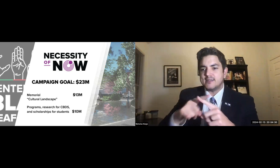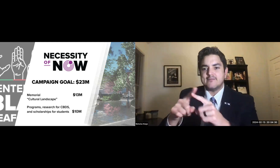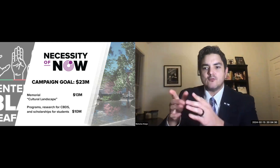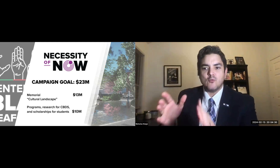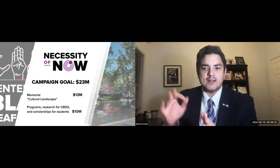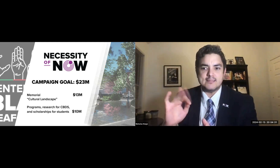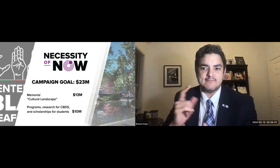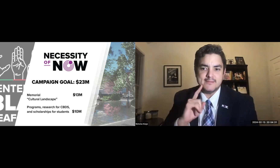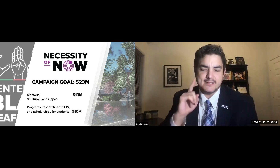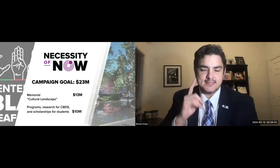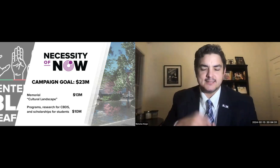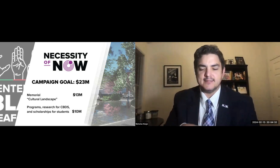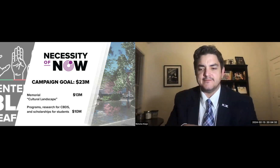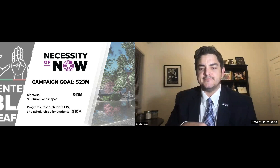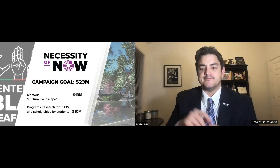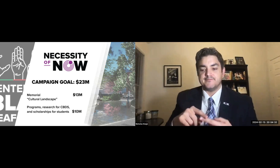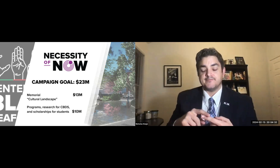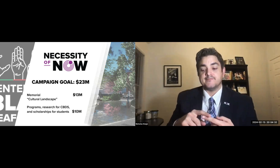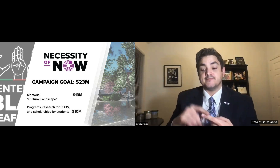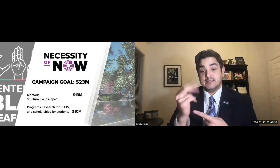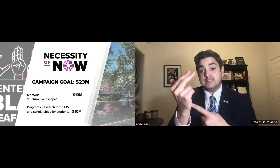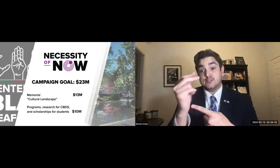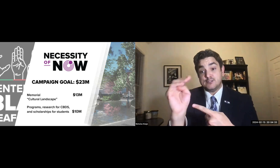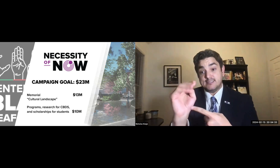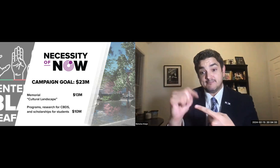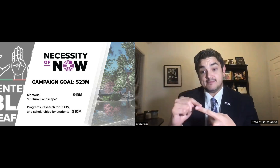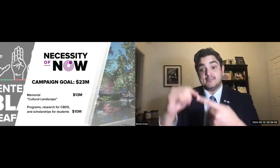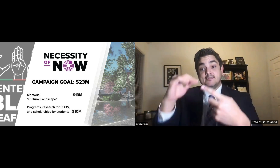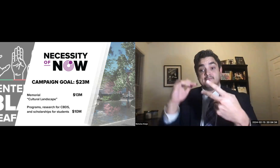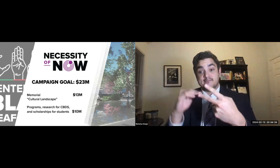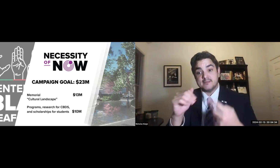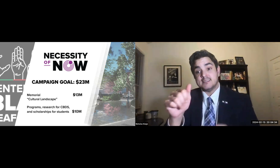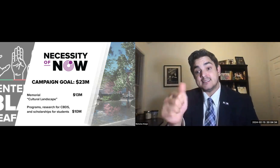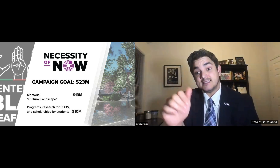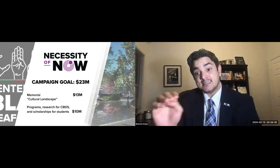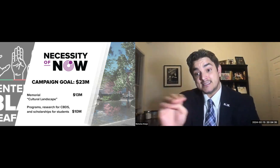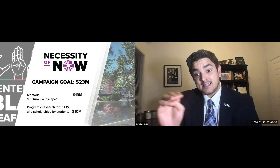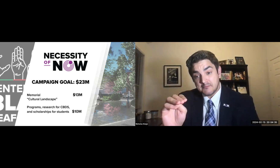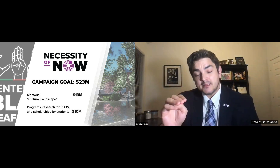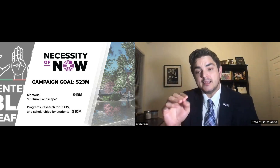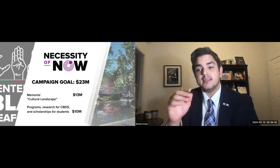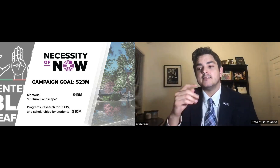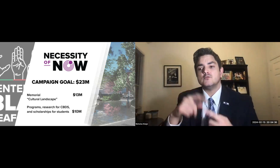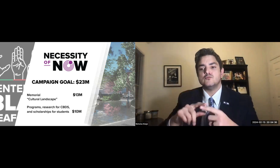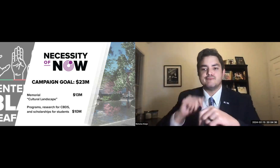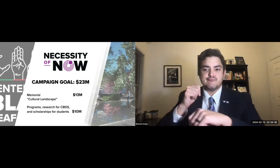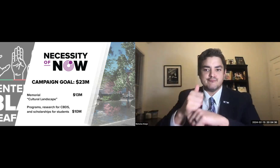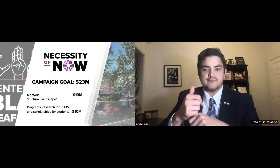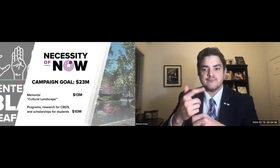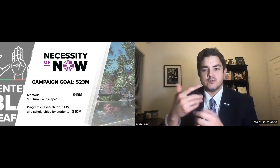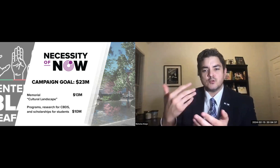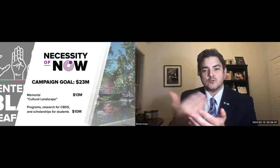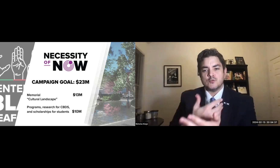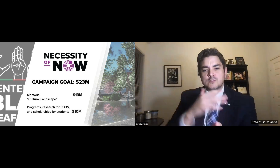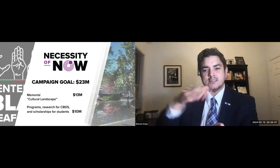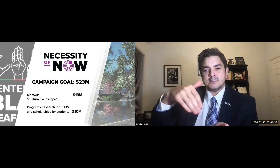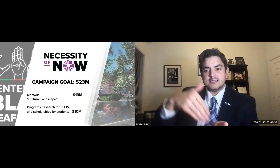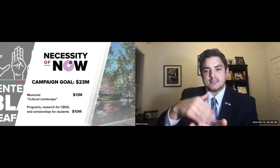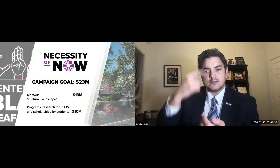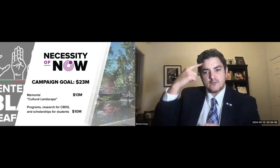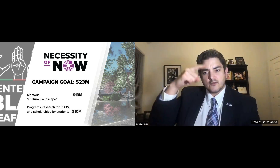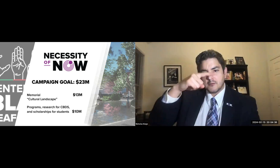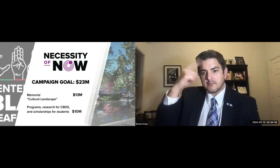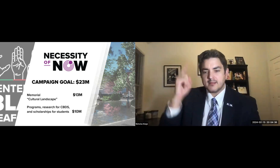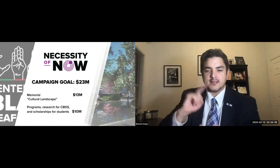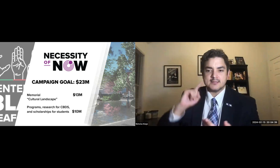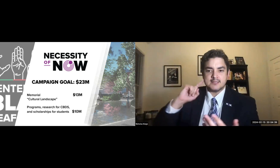mindful, always be thinking about different ways of being deaf. So that's the first 13 million. Then there's going to be